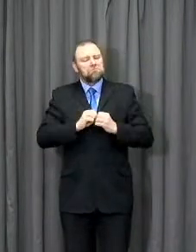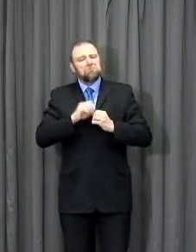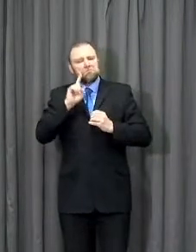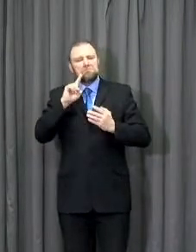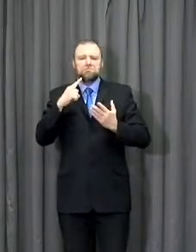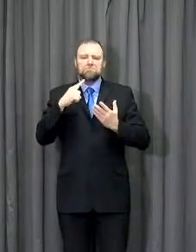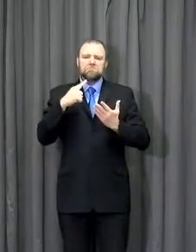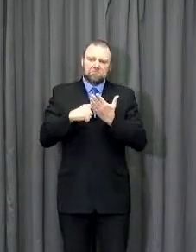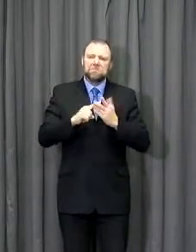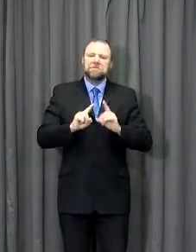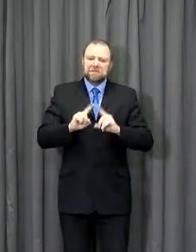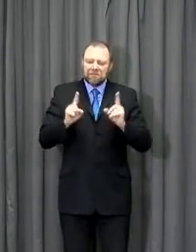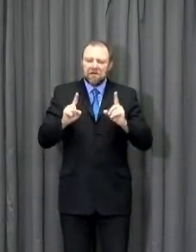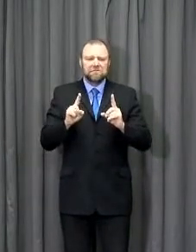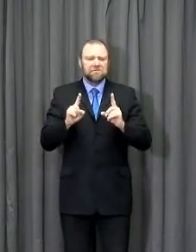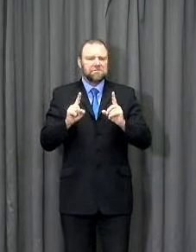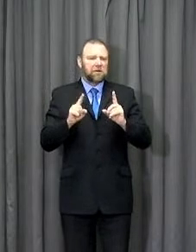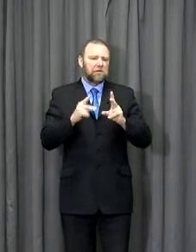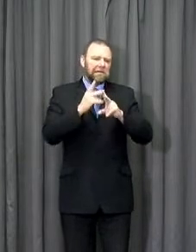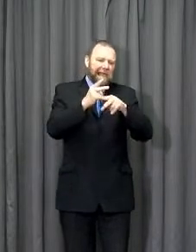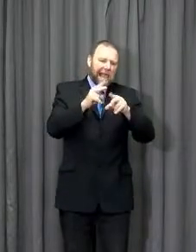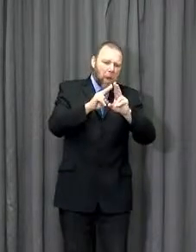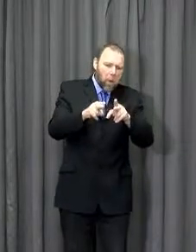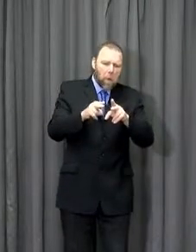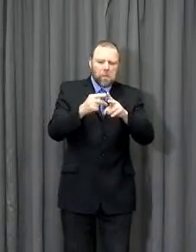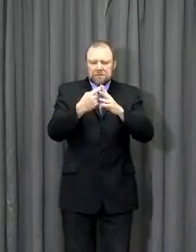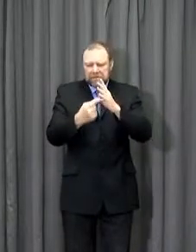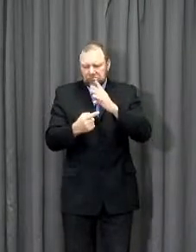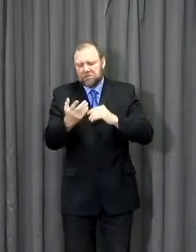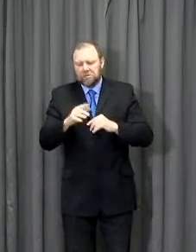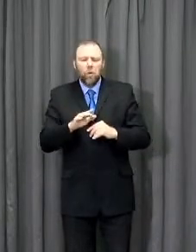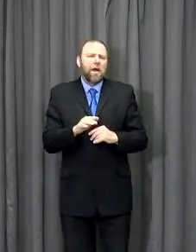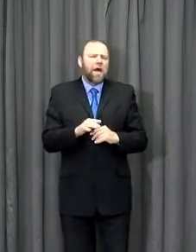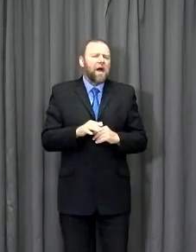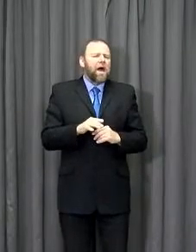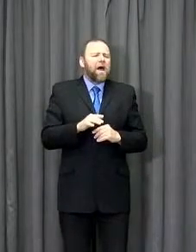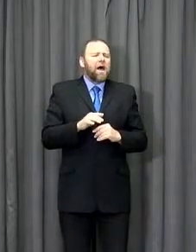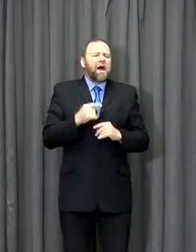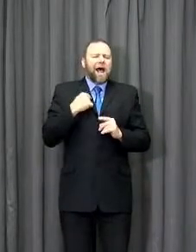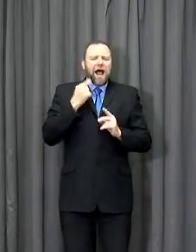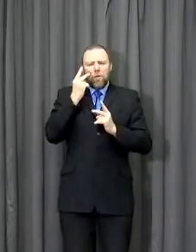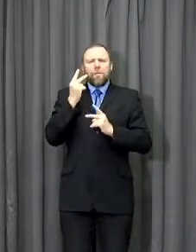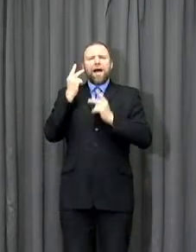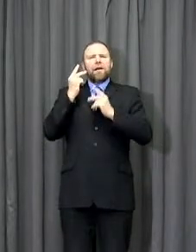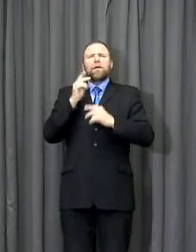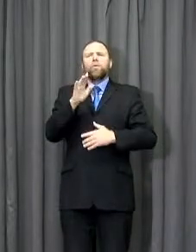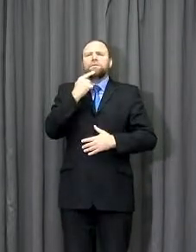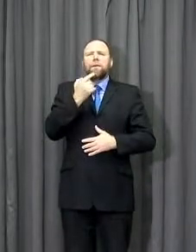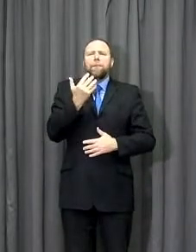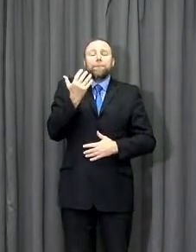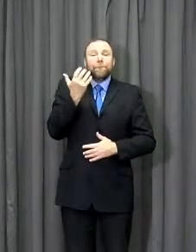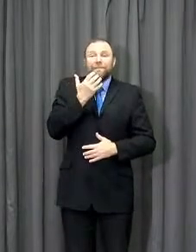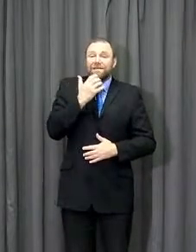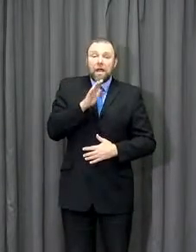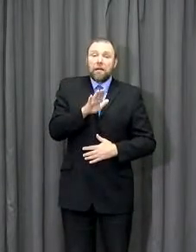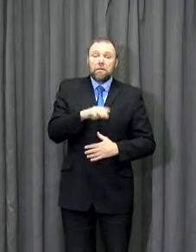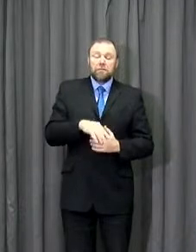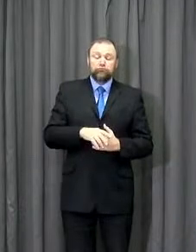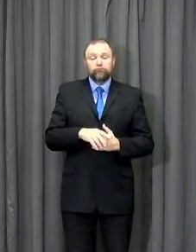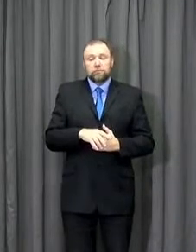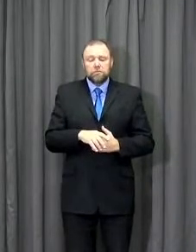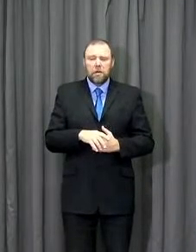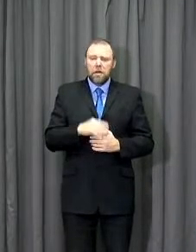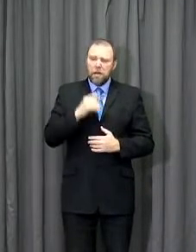people in care homes, etc. So that's the one thing that, I do think back to. I don't think it was a mistake. I think it was the limits of what